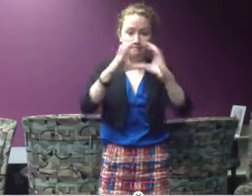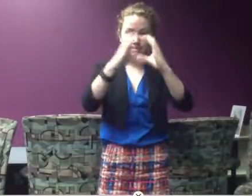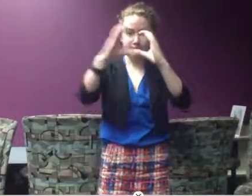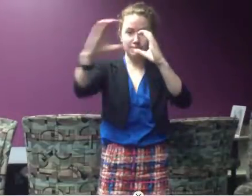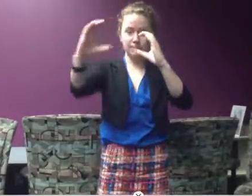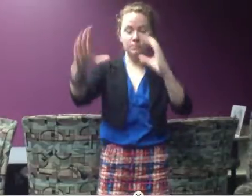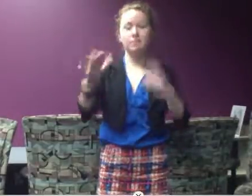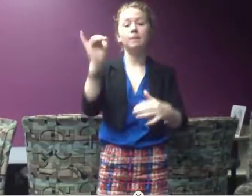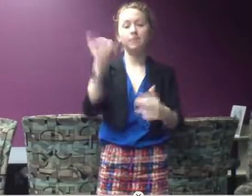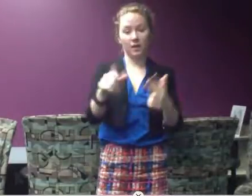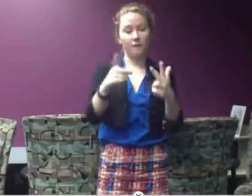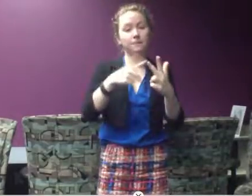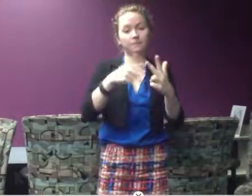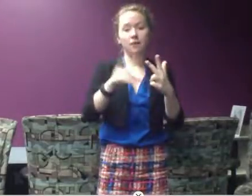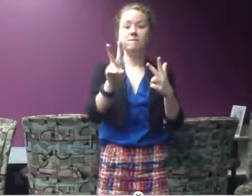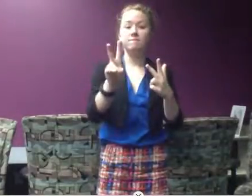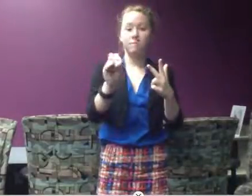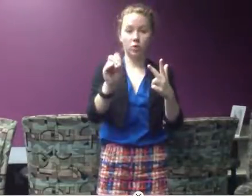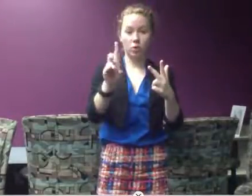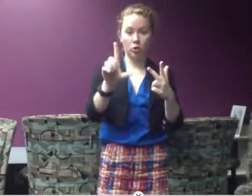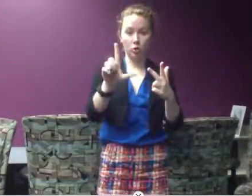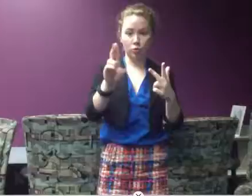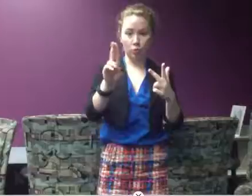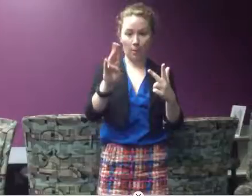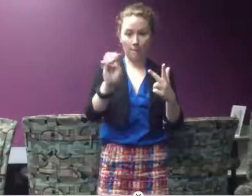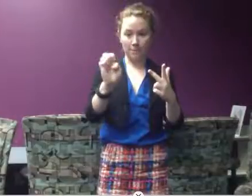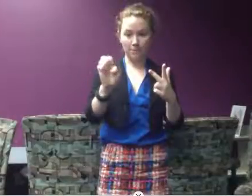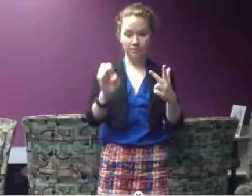So if you count how many cubes are, that's volume.